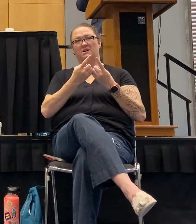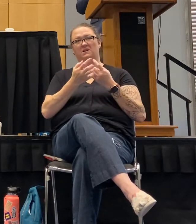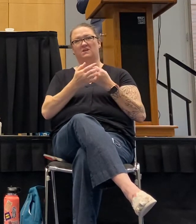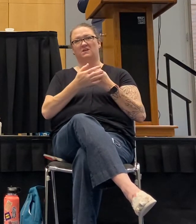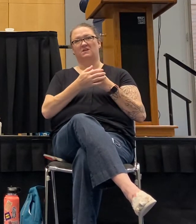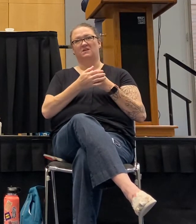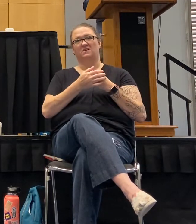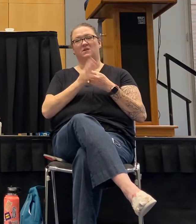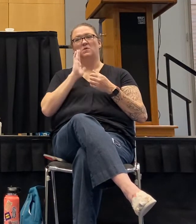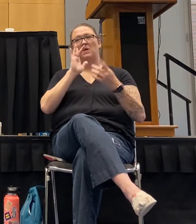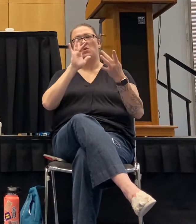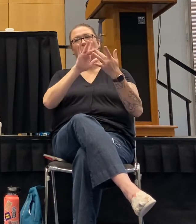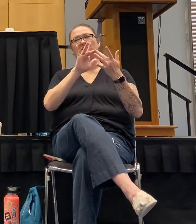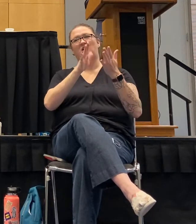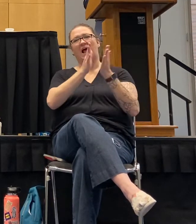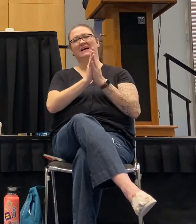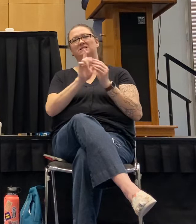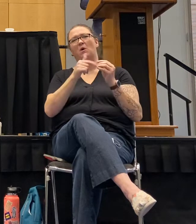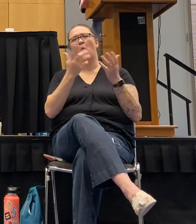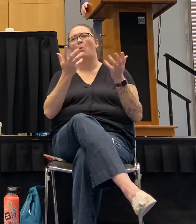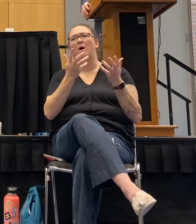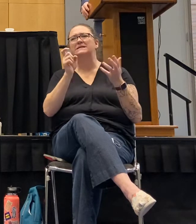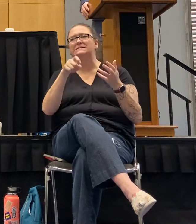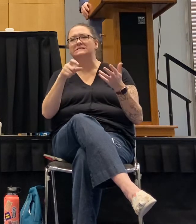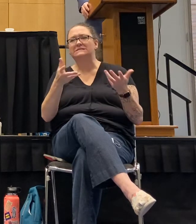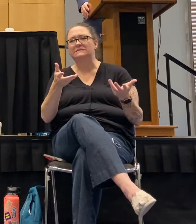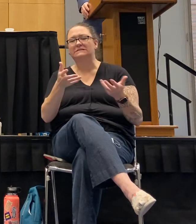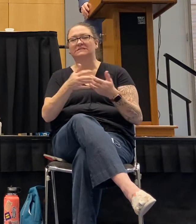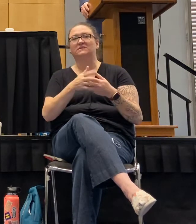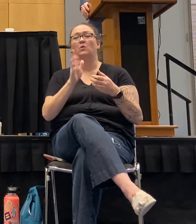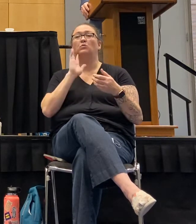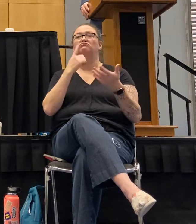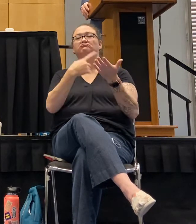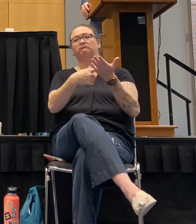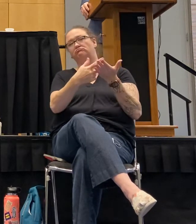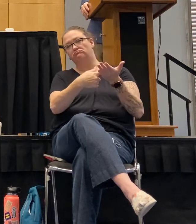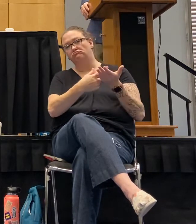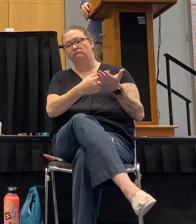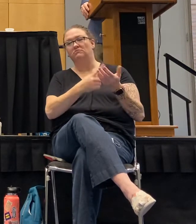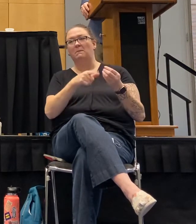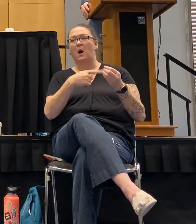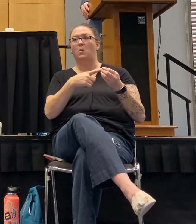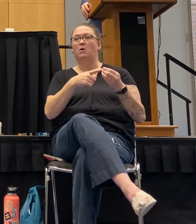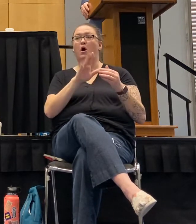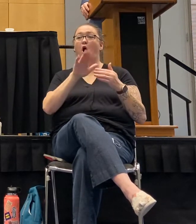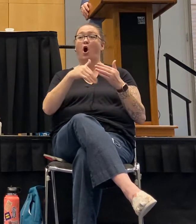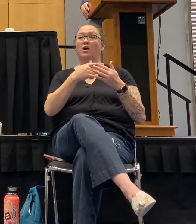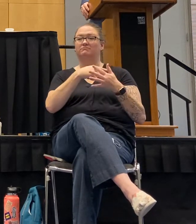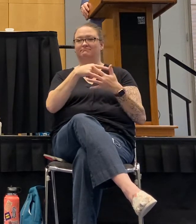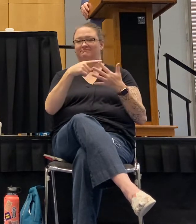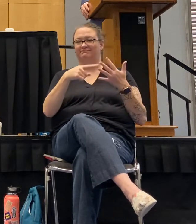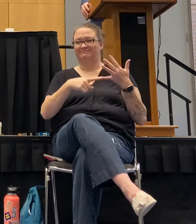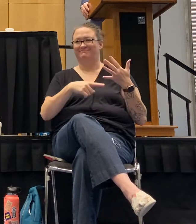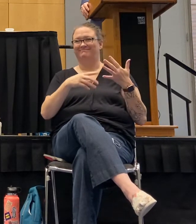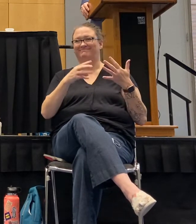pardon me, they'll reach out and they'll ask about what the needs are. And so we'll talk to them about all of the materials that we need, and we have an